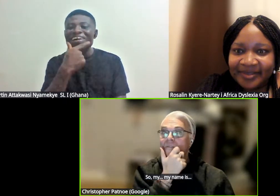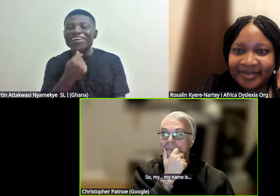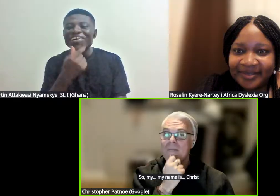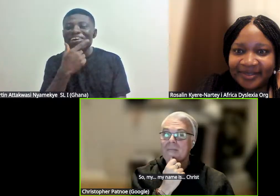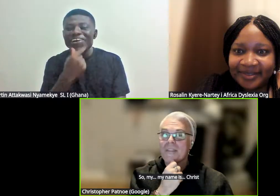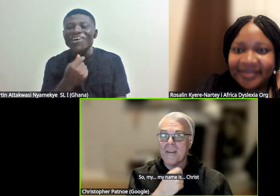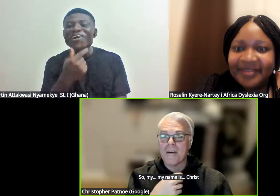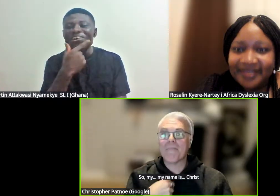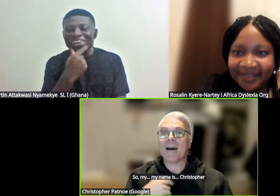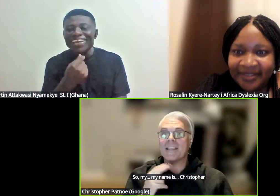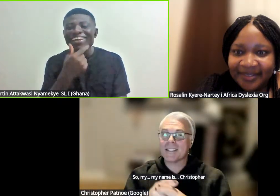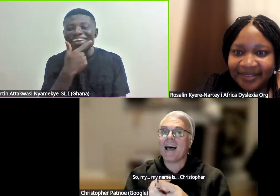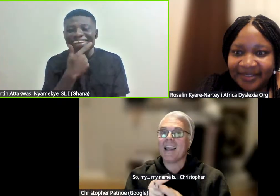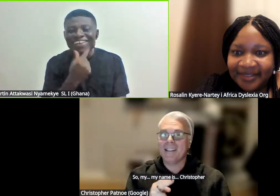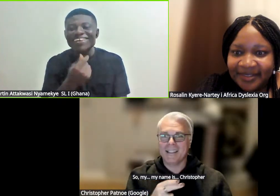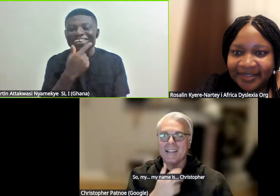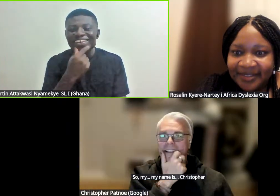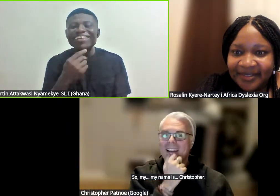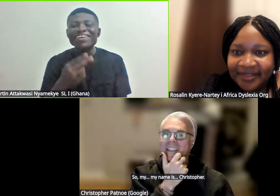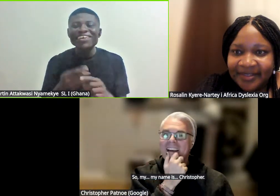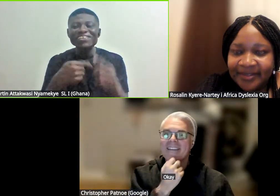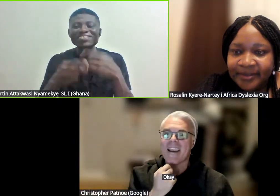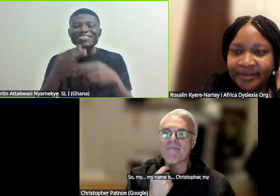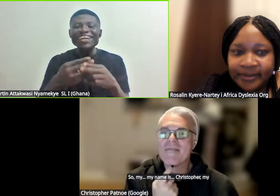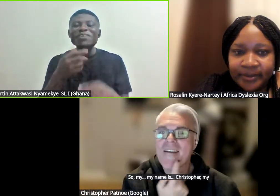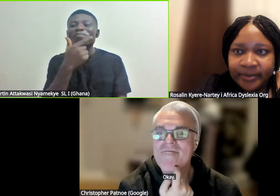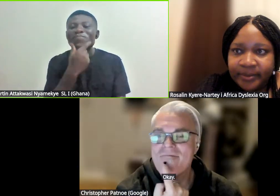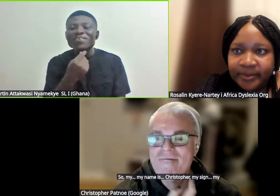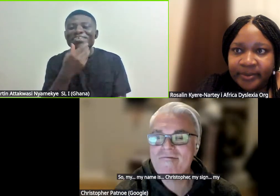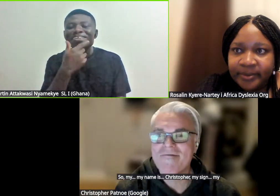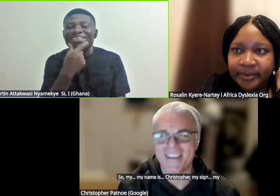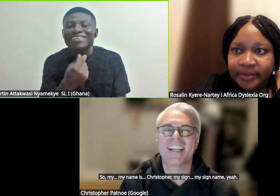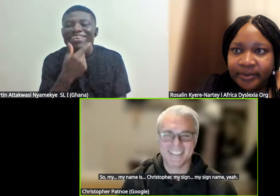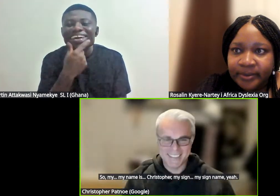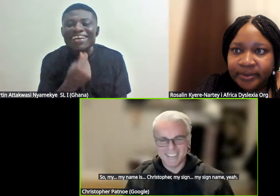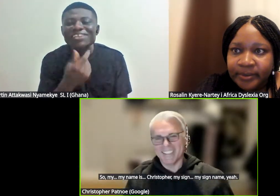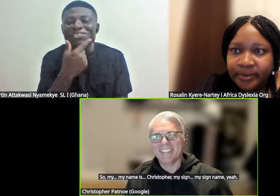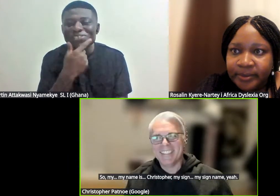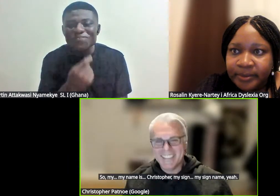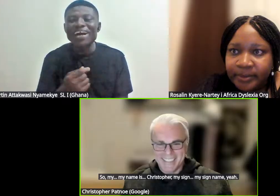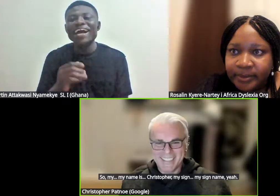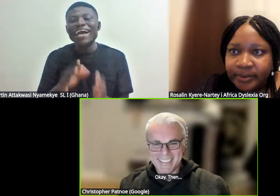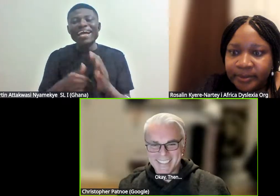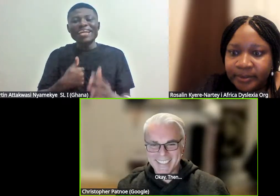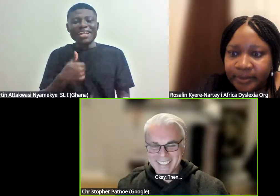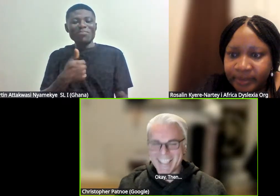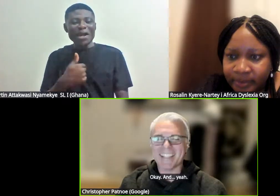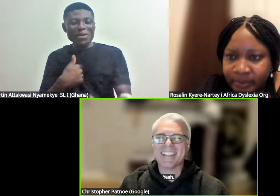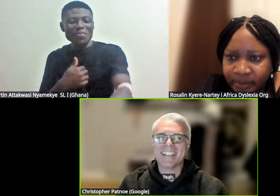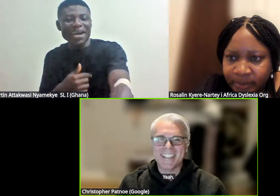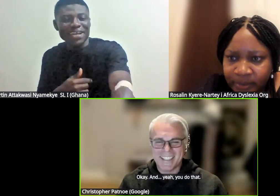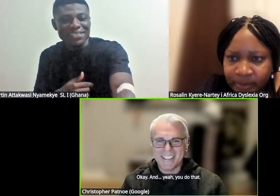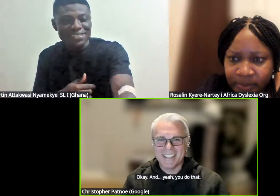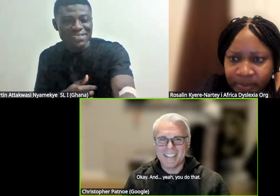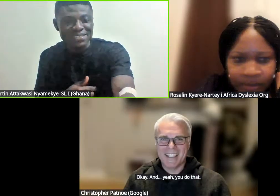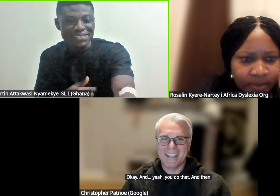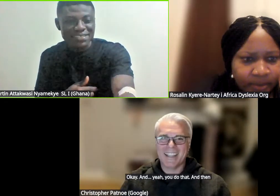Christopher. My Okay. sign name is And yeah. yeah, Christopher. And then Yeah.